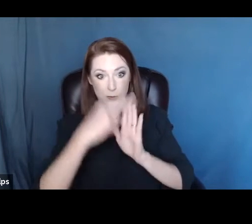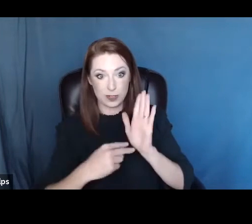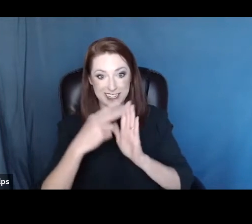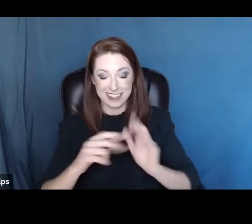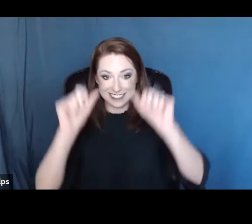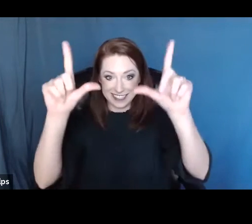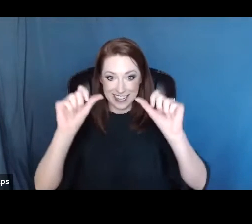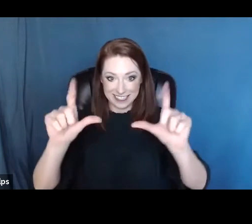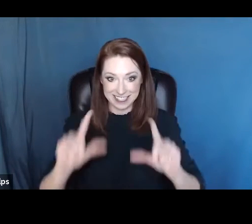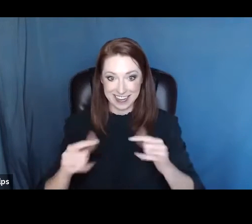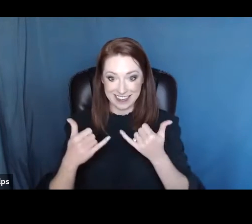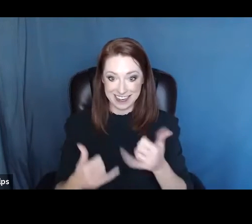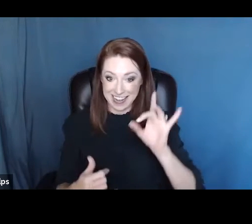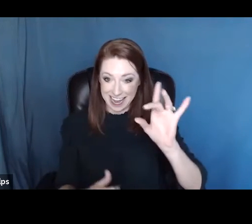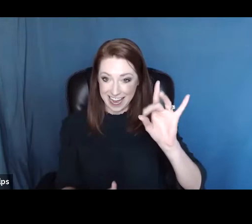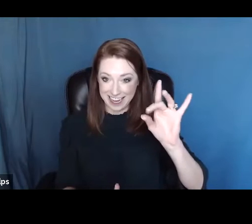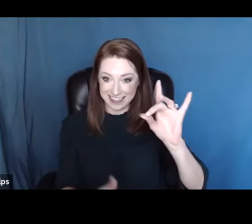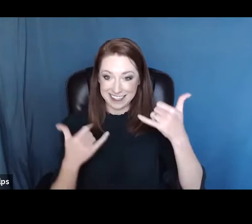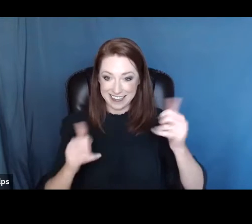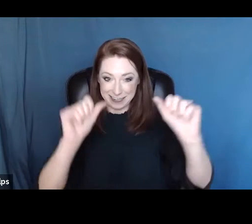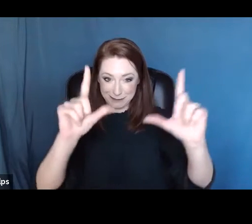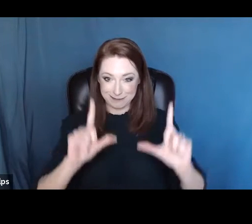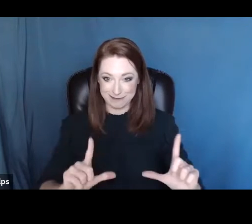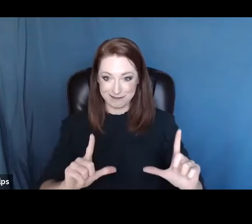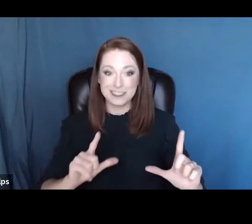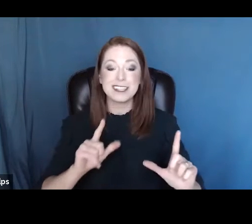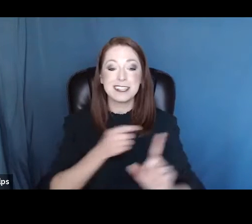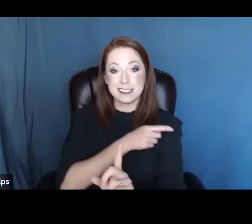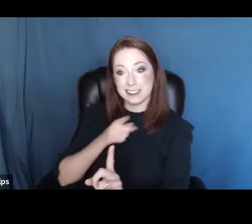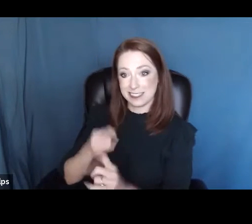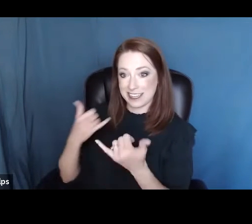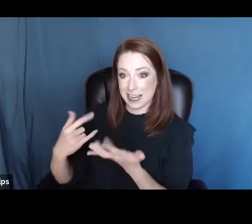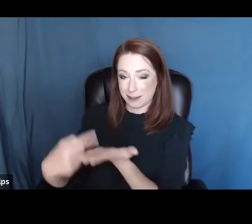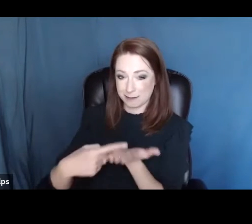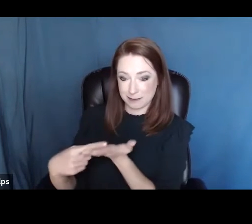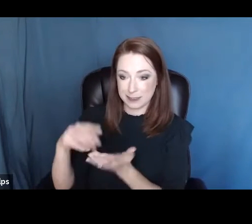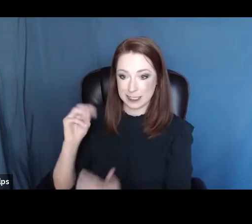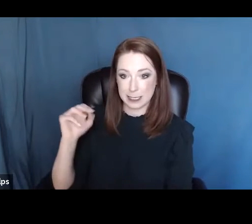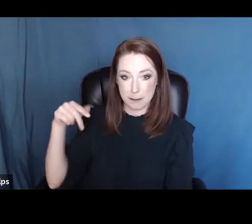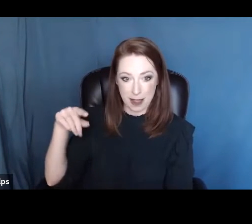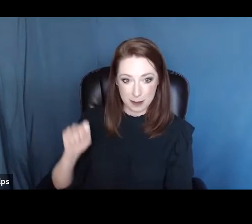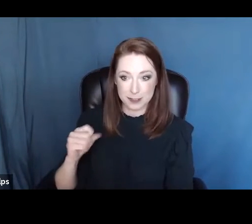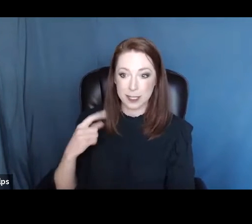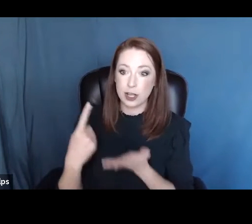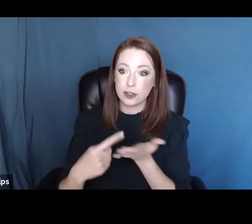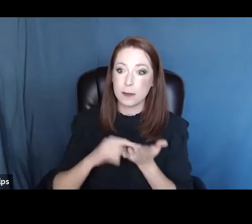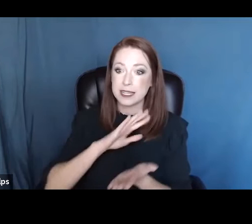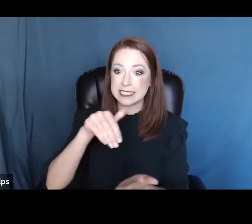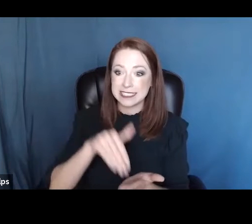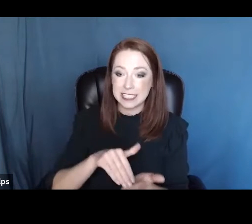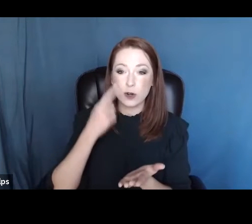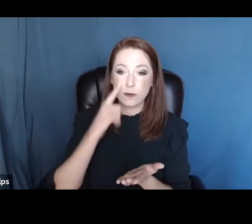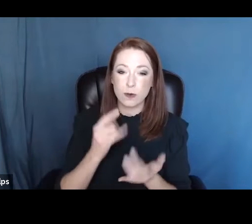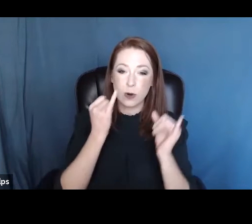has now been moved down. So we're going to get right into the maps right now, and we'll talk a little bit about how Centers for Independent Living were able to use some of